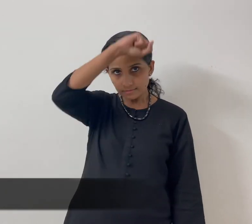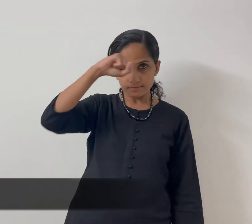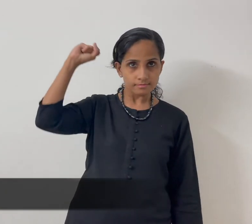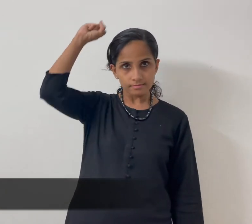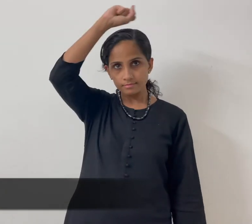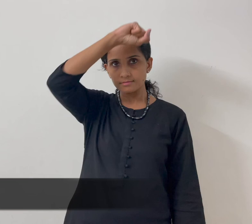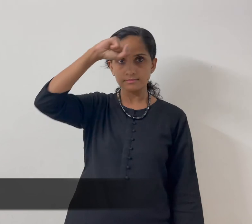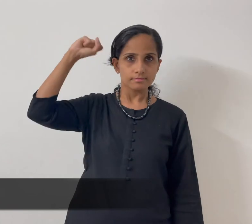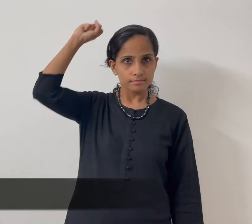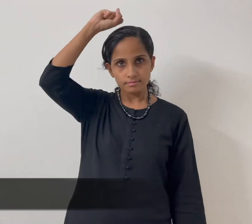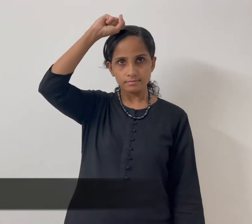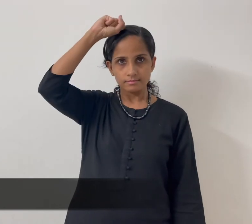Turban.